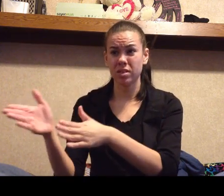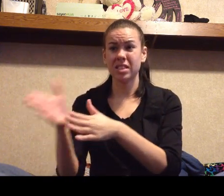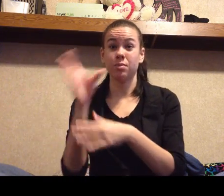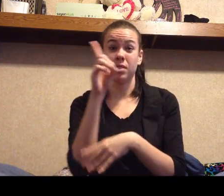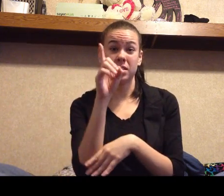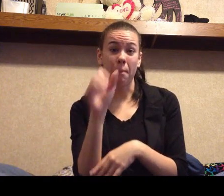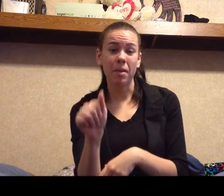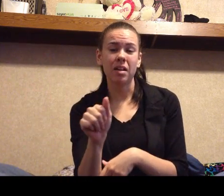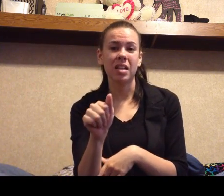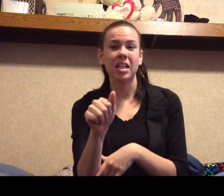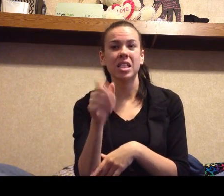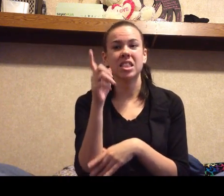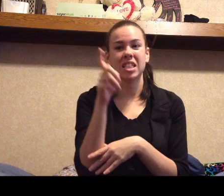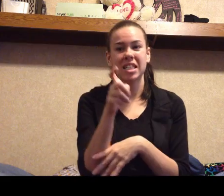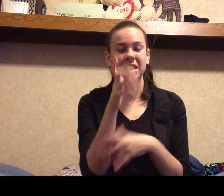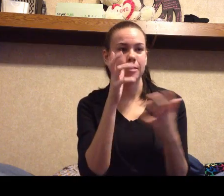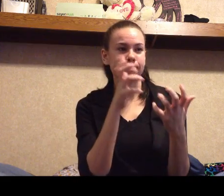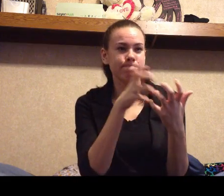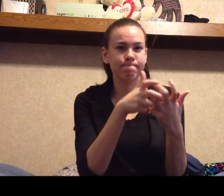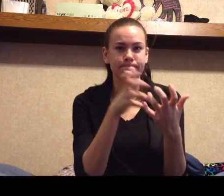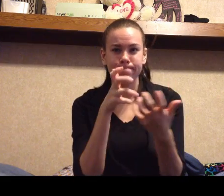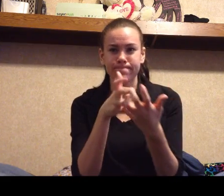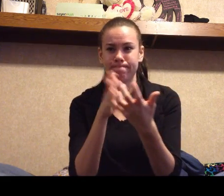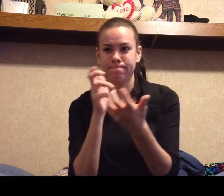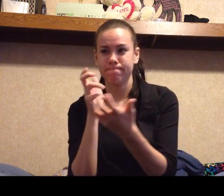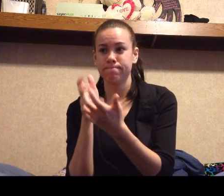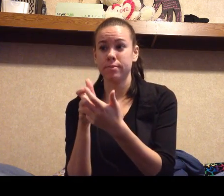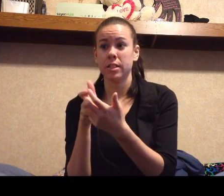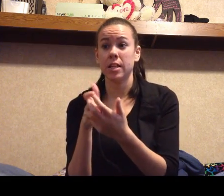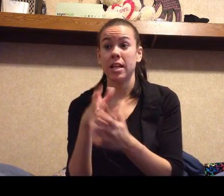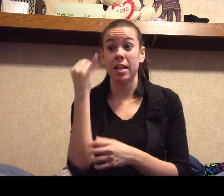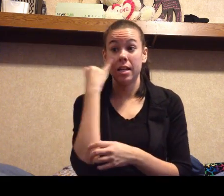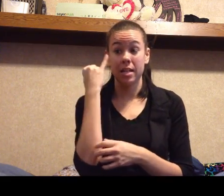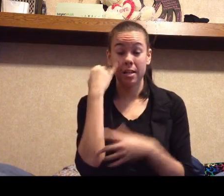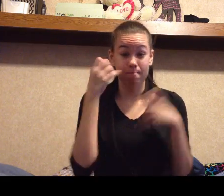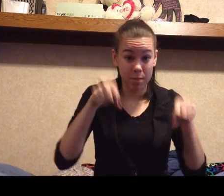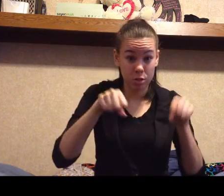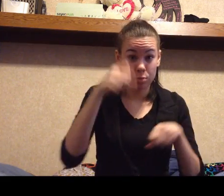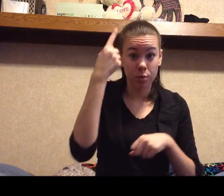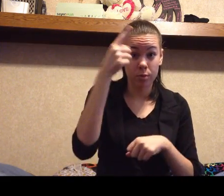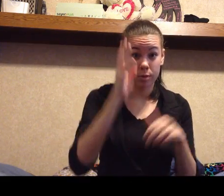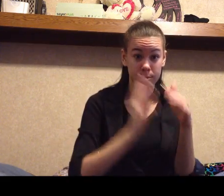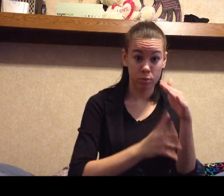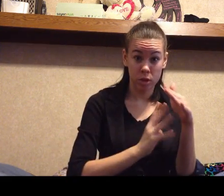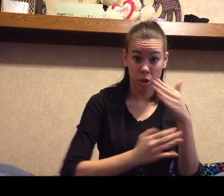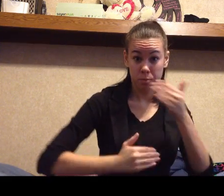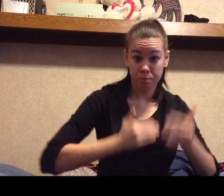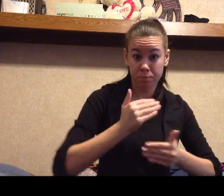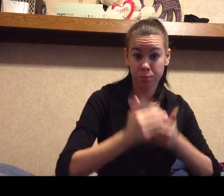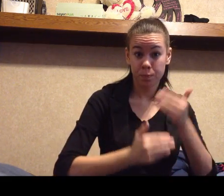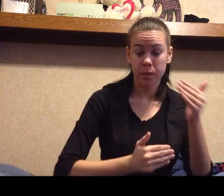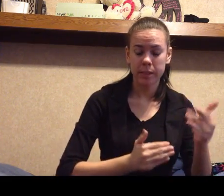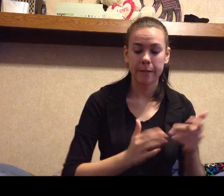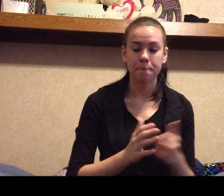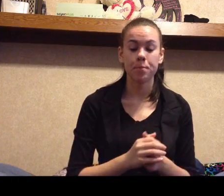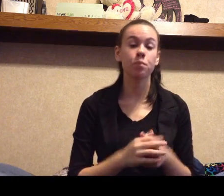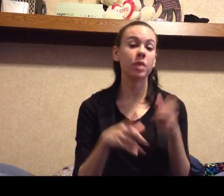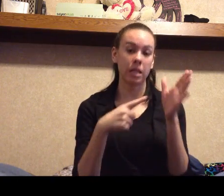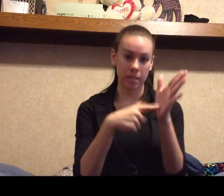the naturalization process to demonstrate their eligibility. For example, if the applicant uses a wheelchair, we